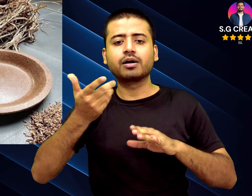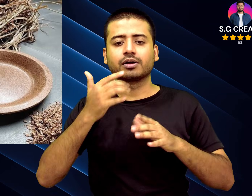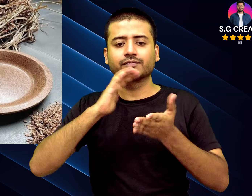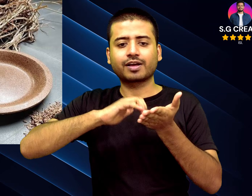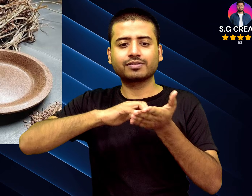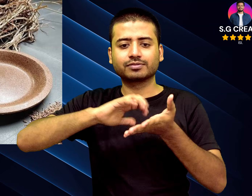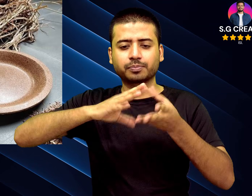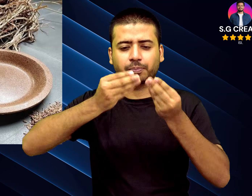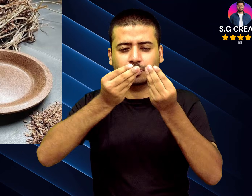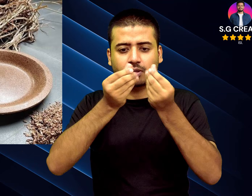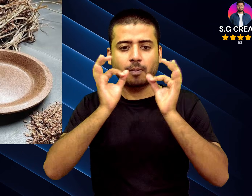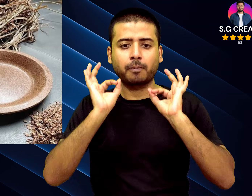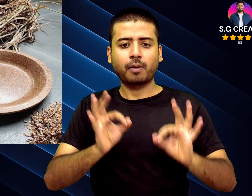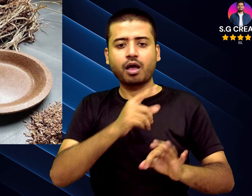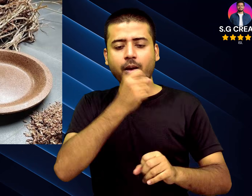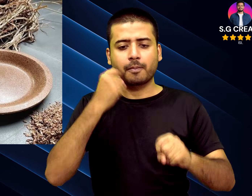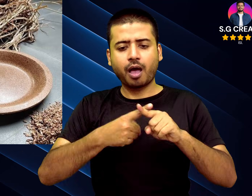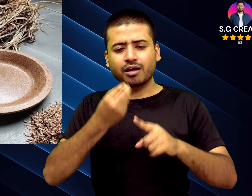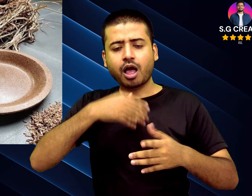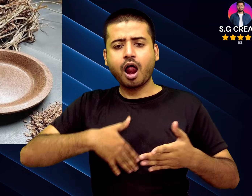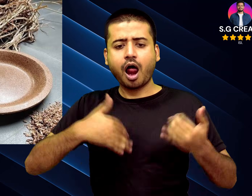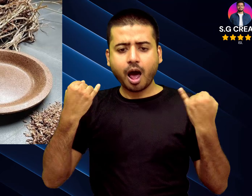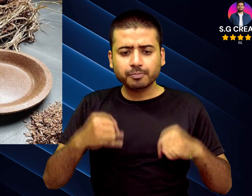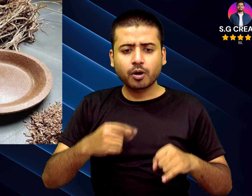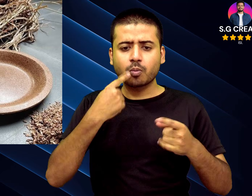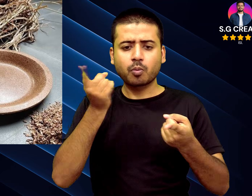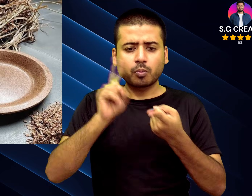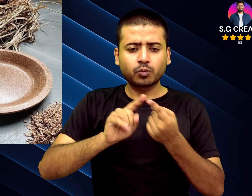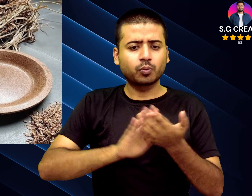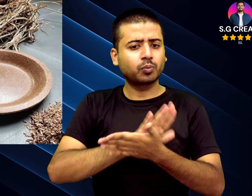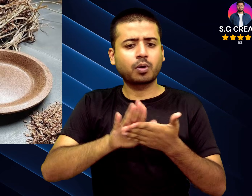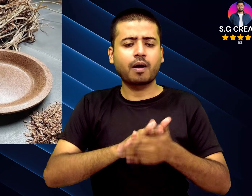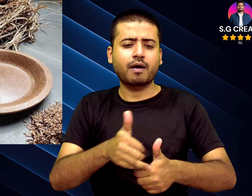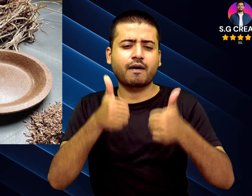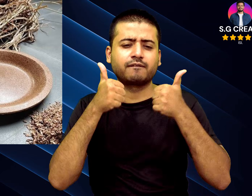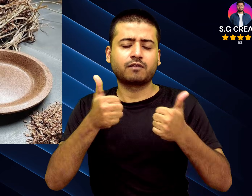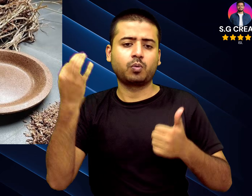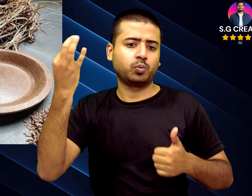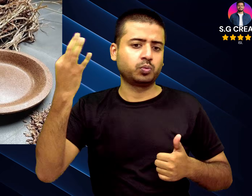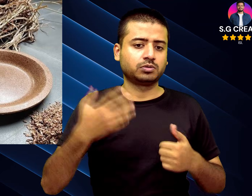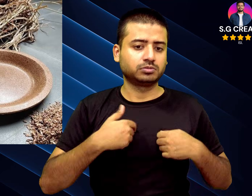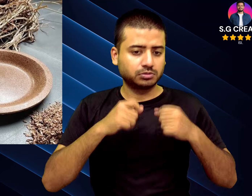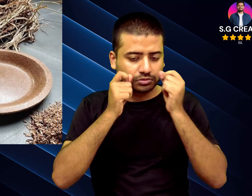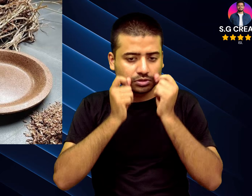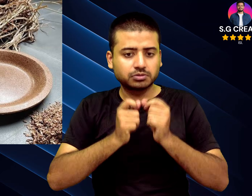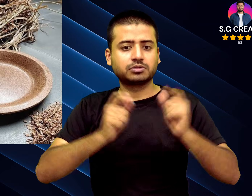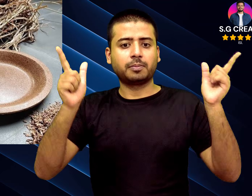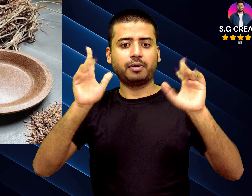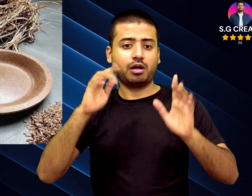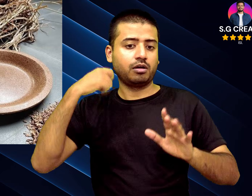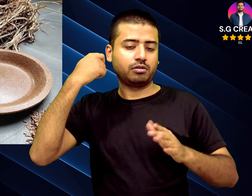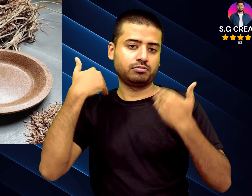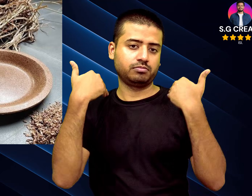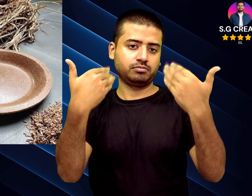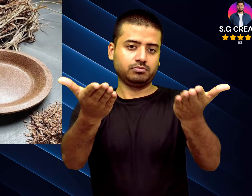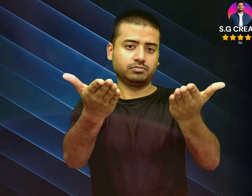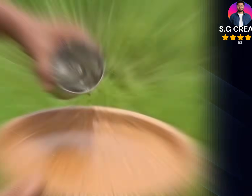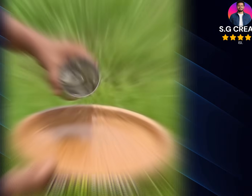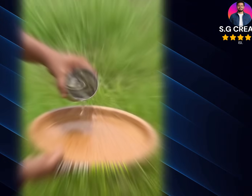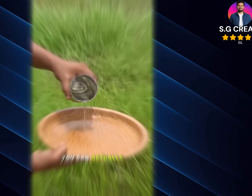environmental footprint. This framework for eco-friendly manufacturing completely eliminates the need for melamine, BPA, or synthetic You can actually